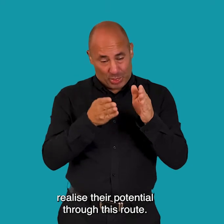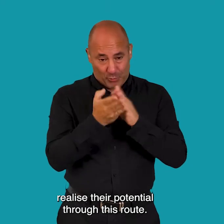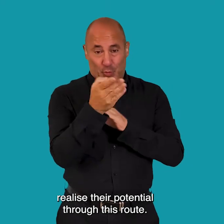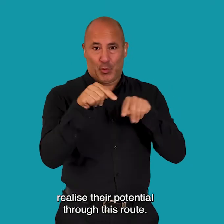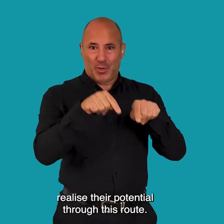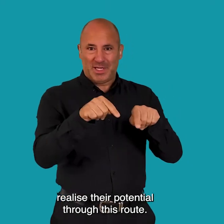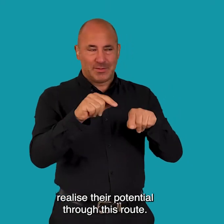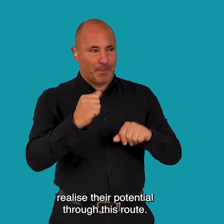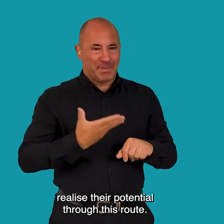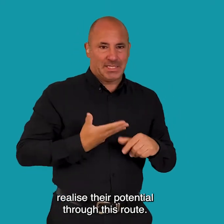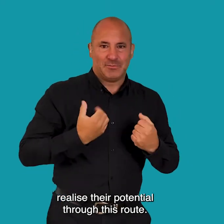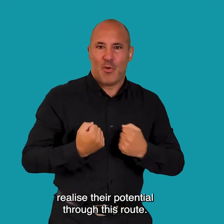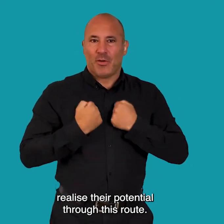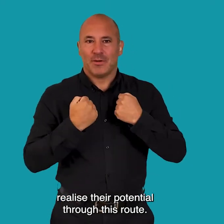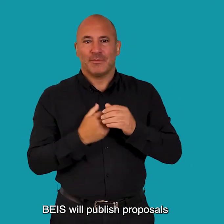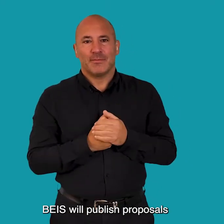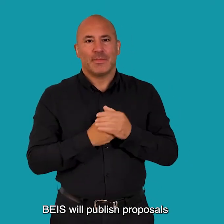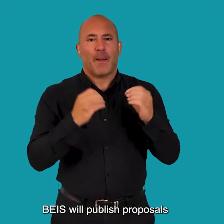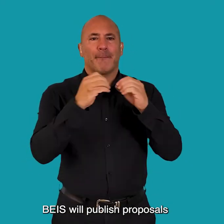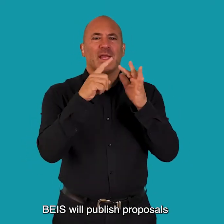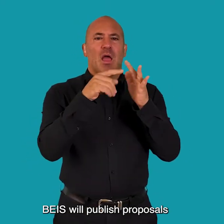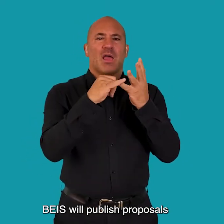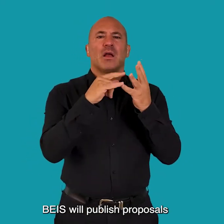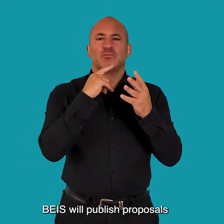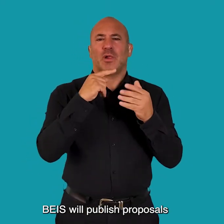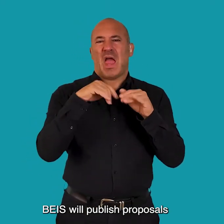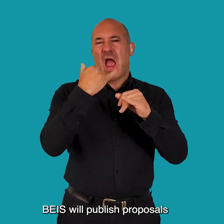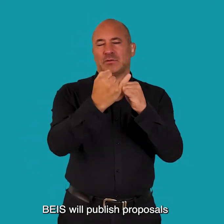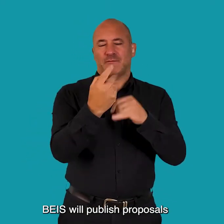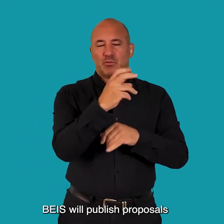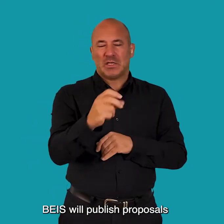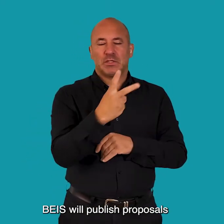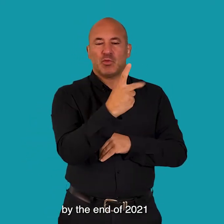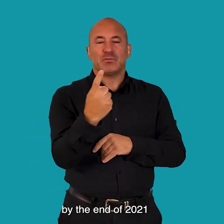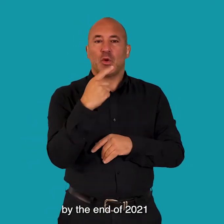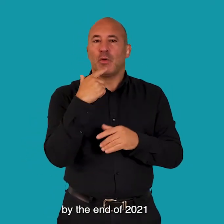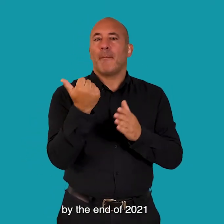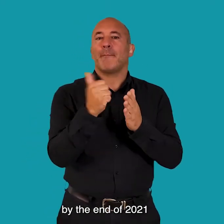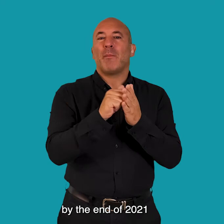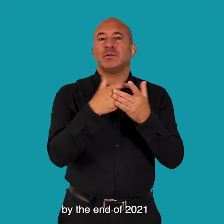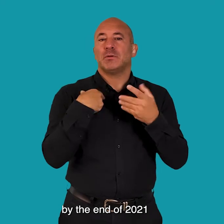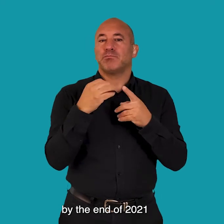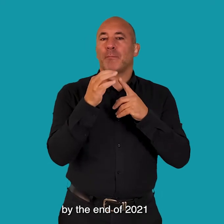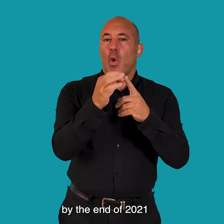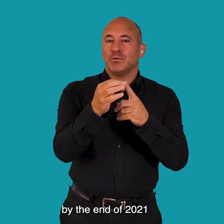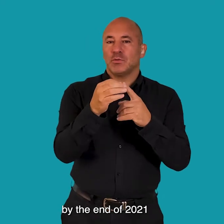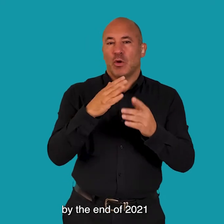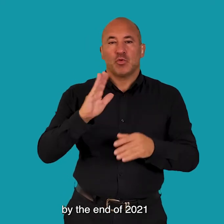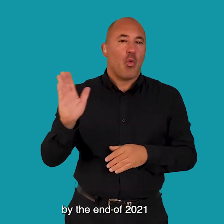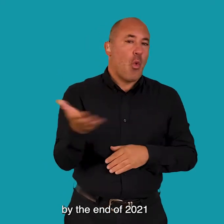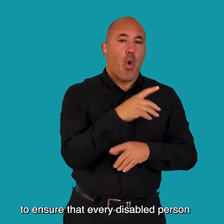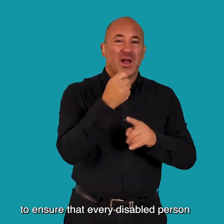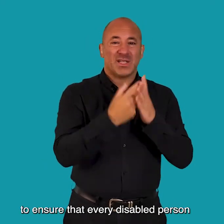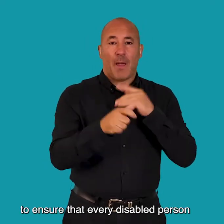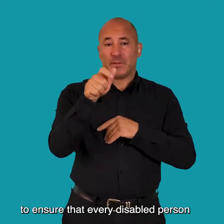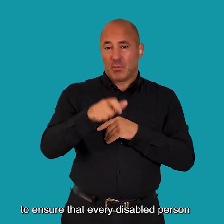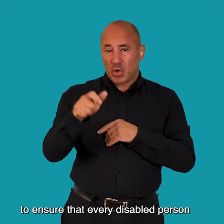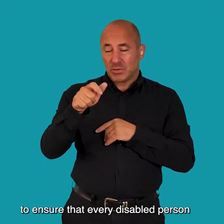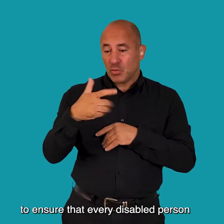through this route. BEIS will publish proposals by the end of 2021 to ensure that every